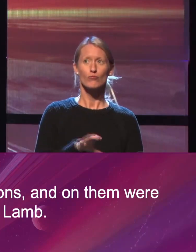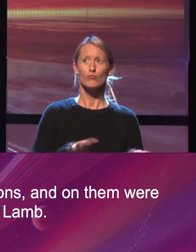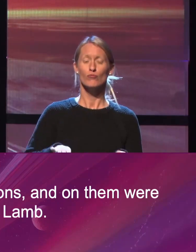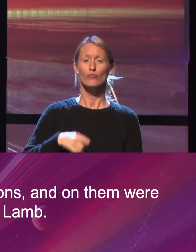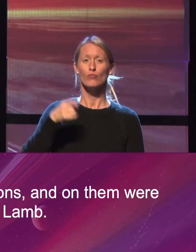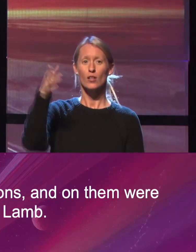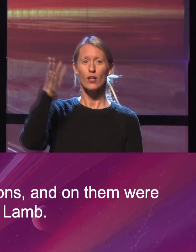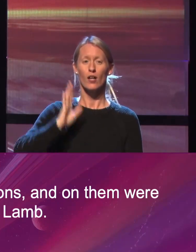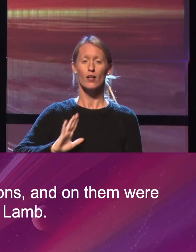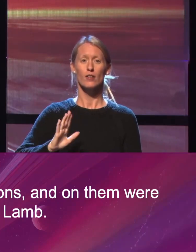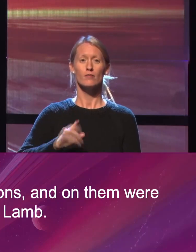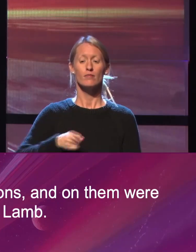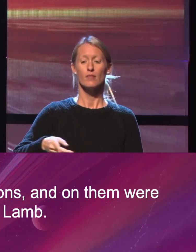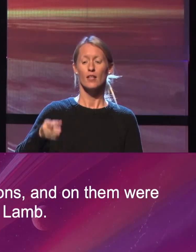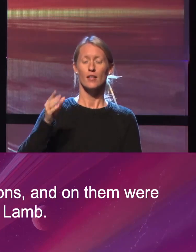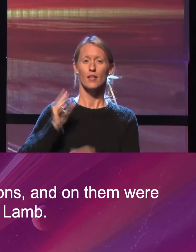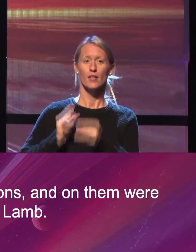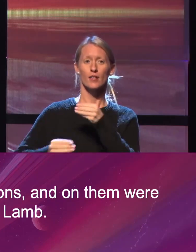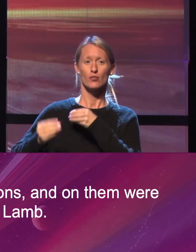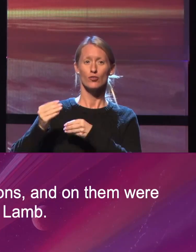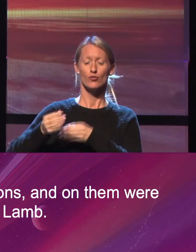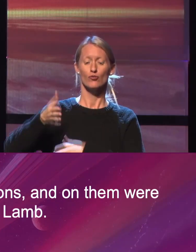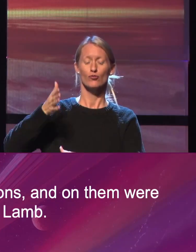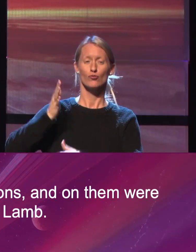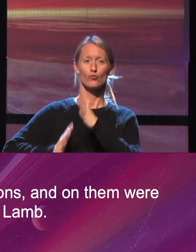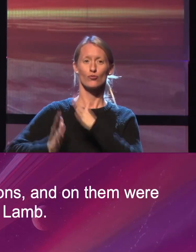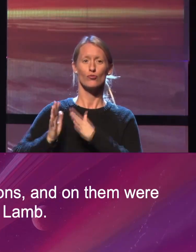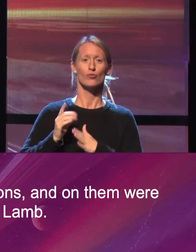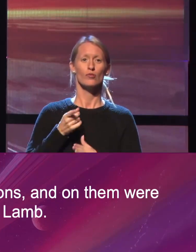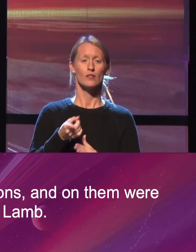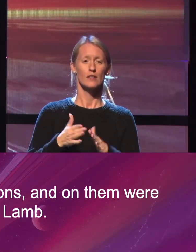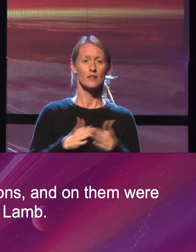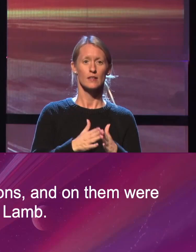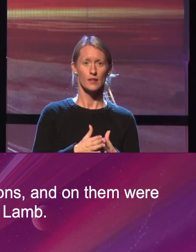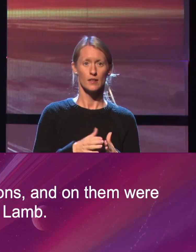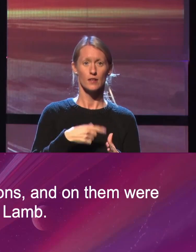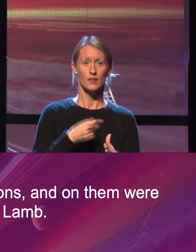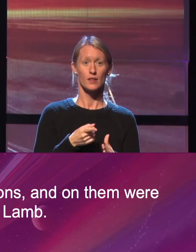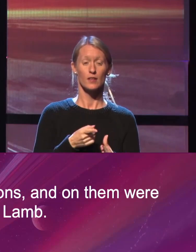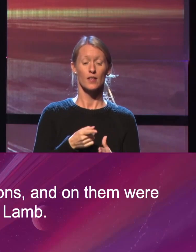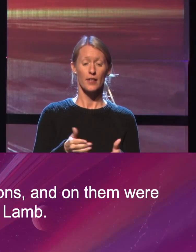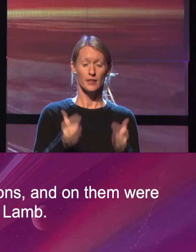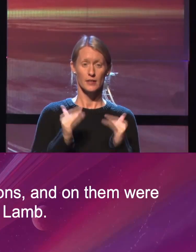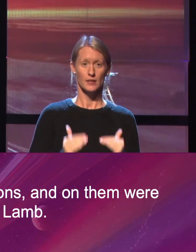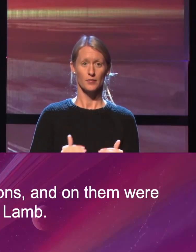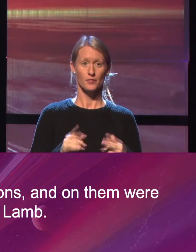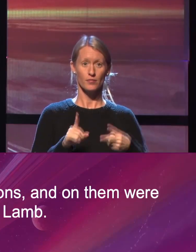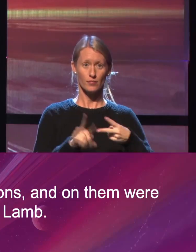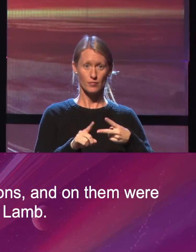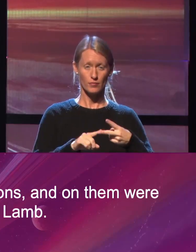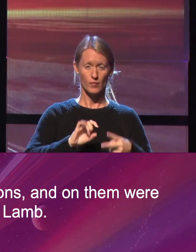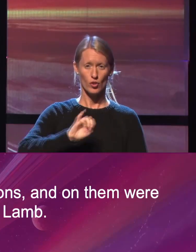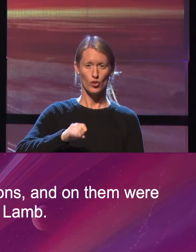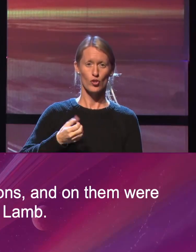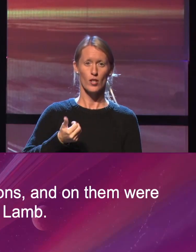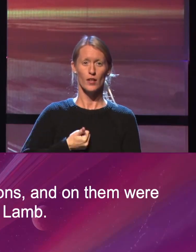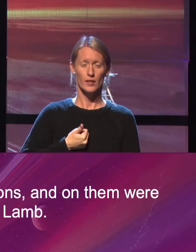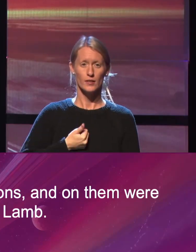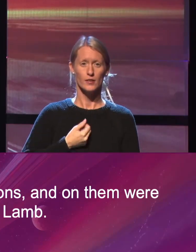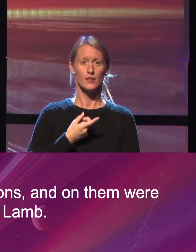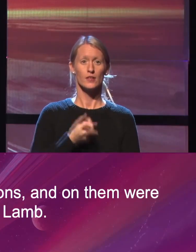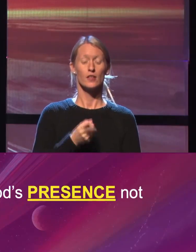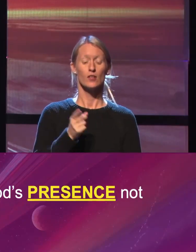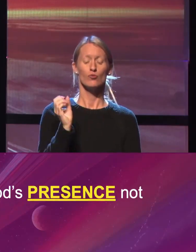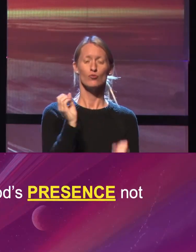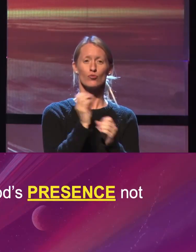Israel and in the apostles. Secondly, John dreamed that a church, would be filled with